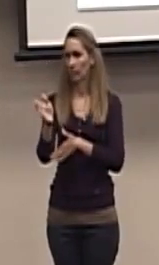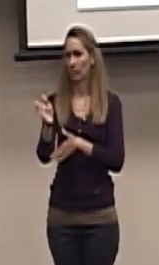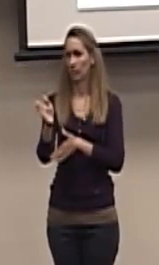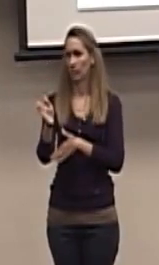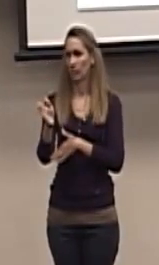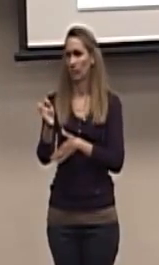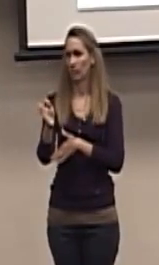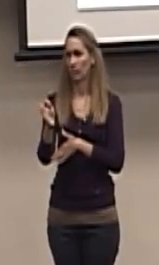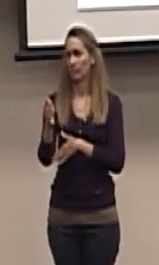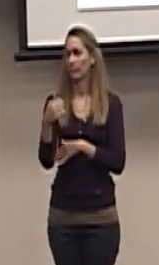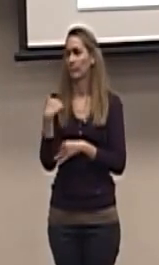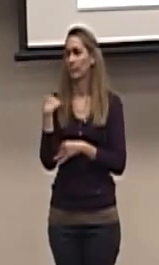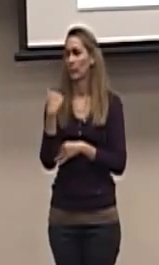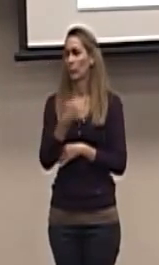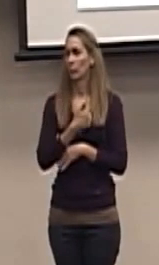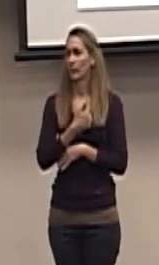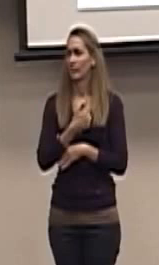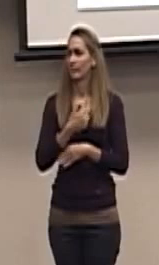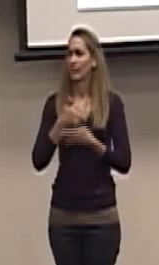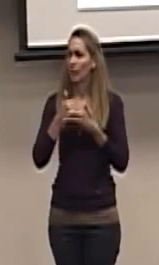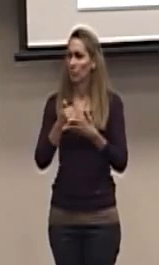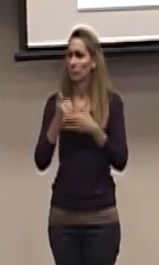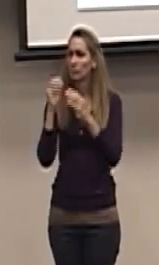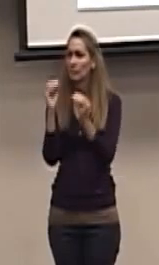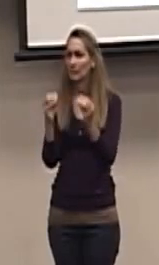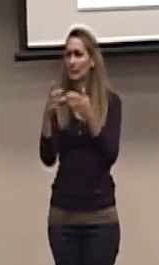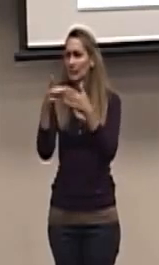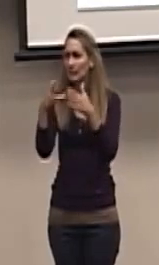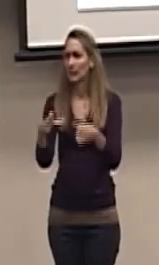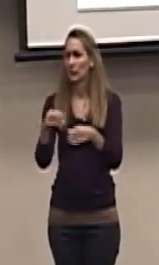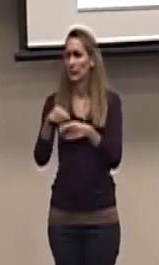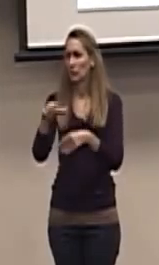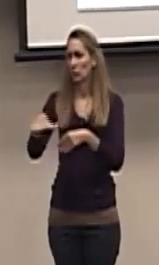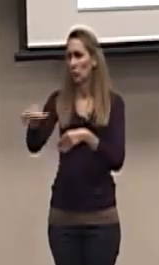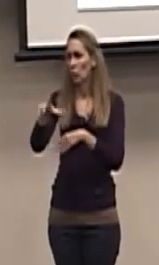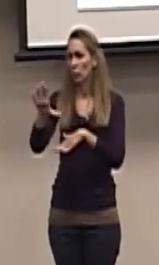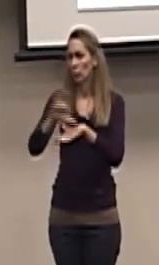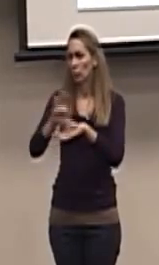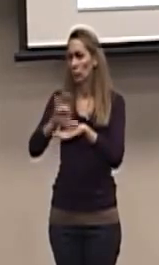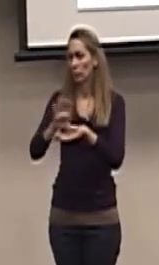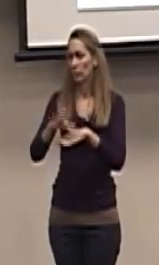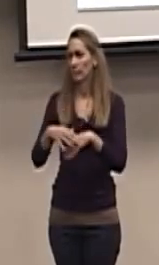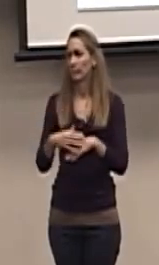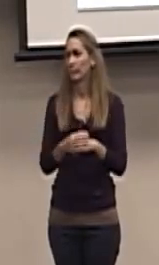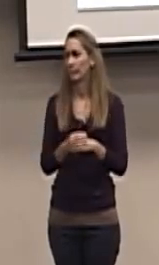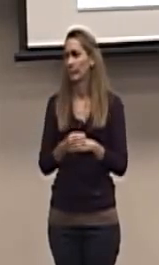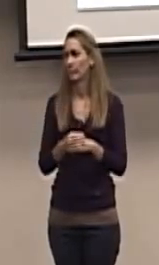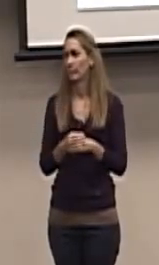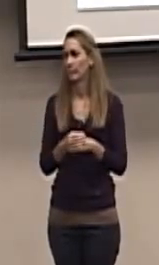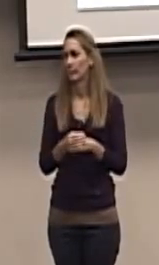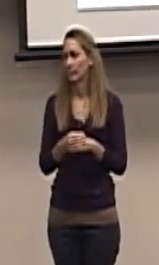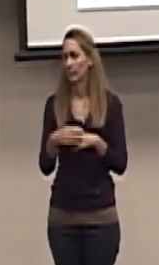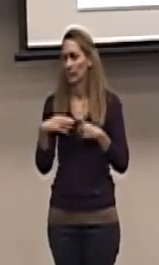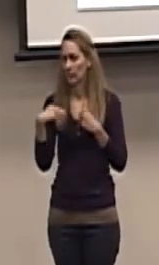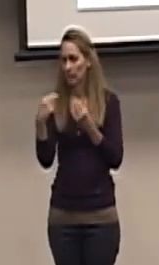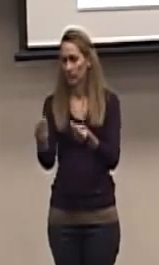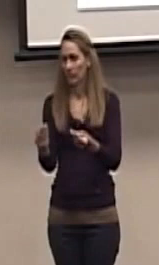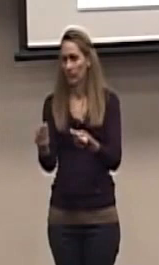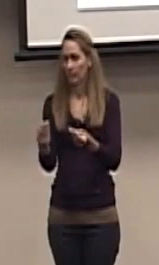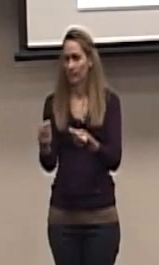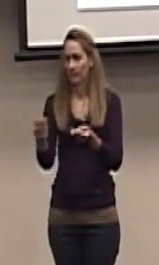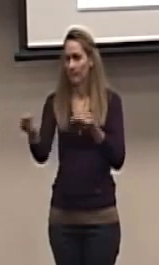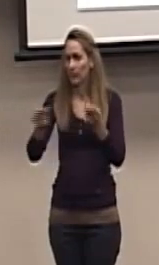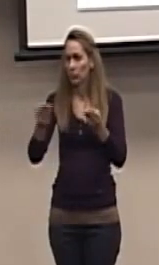our leadership of the local churches. We equip them with necessary ministry